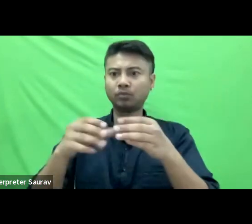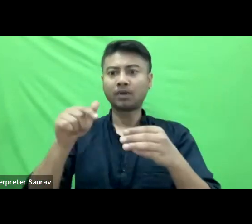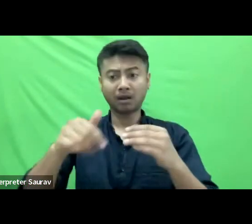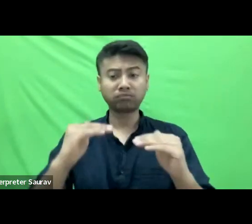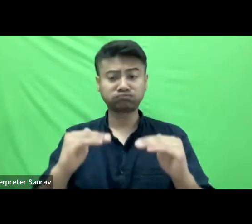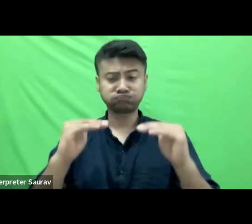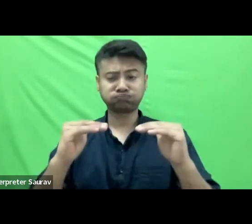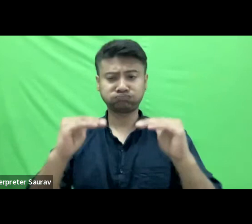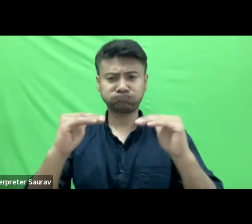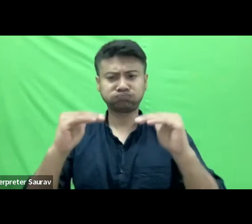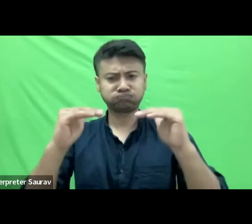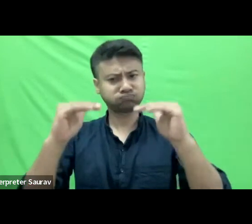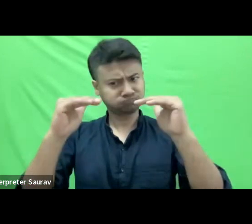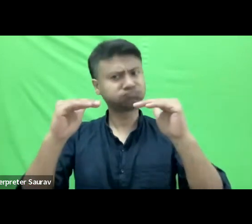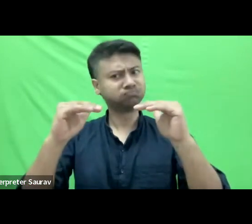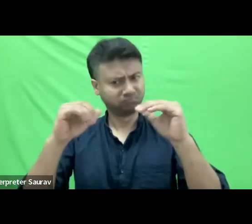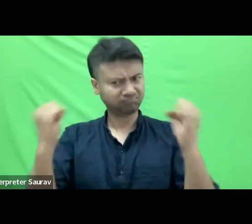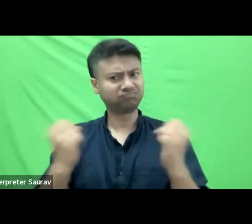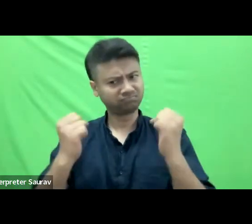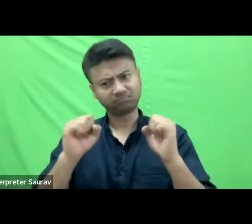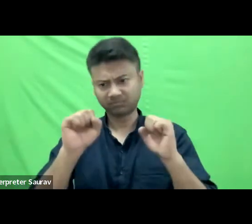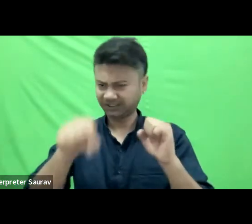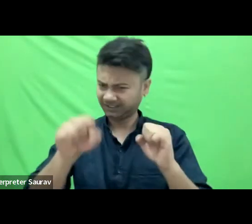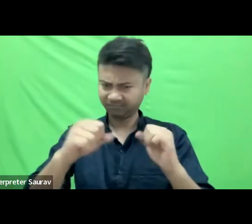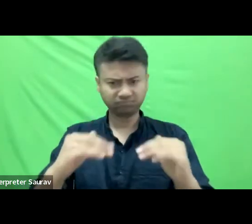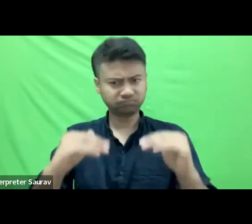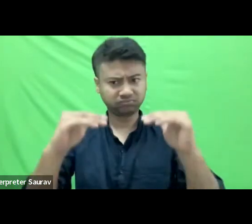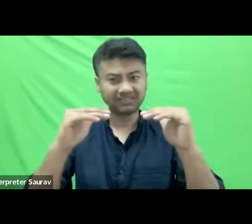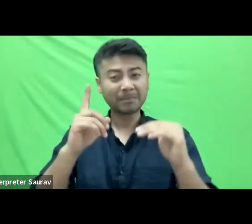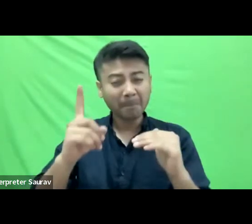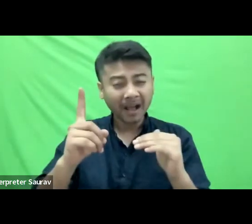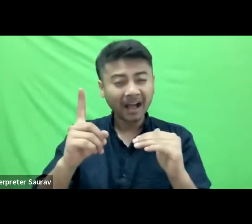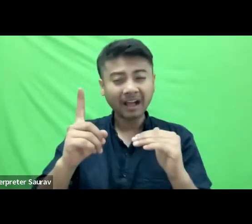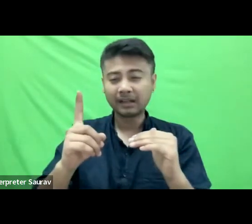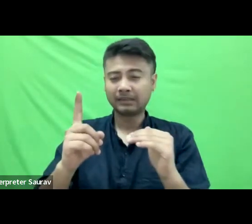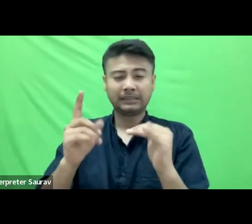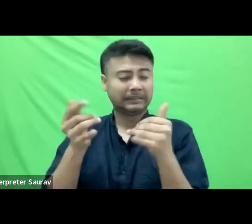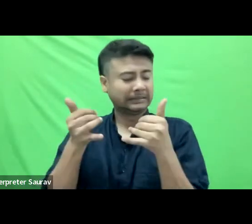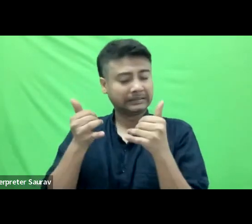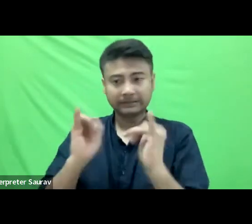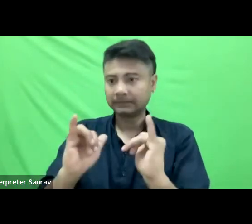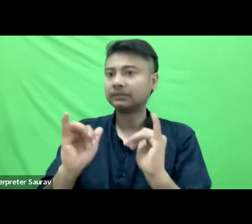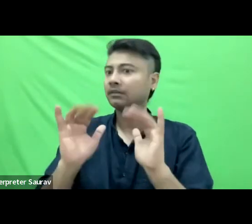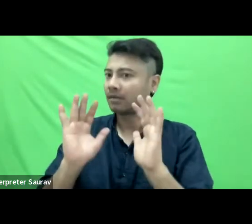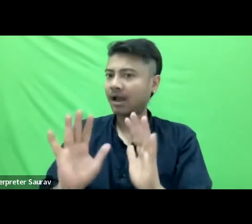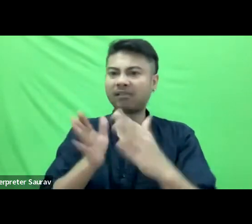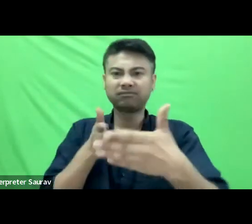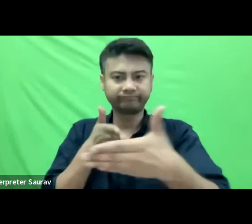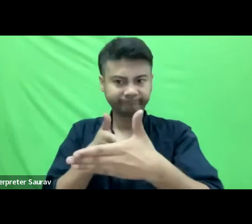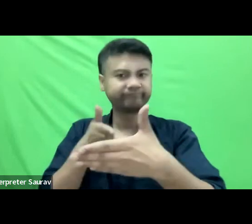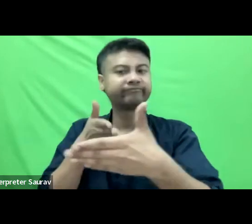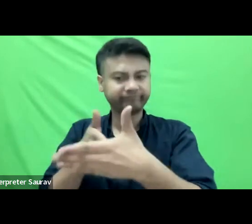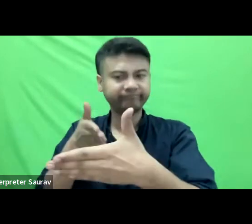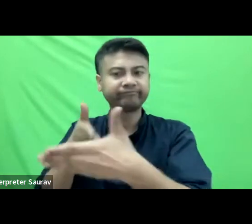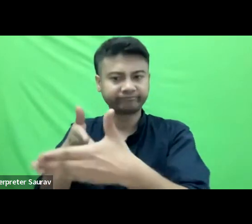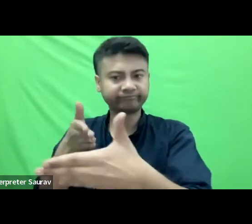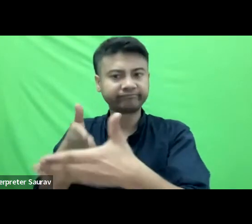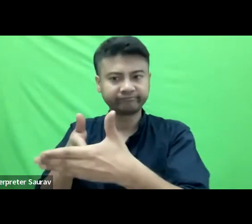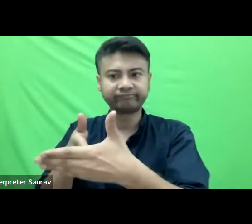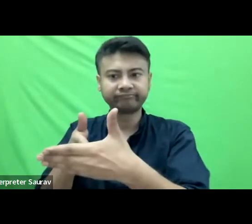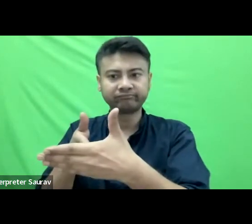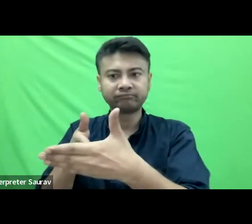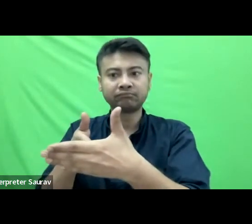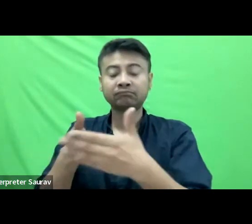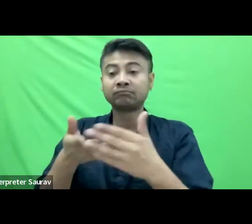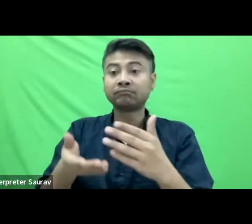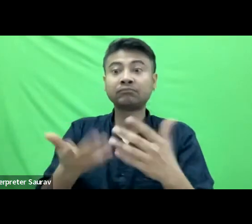groups, continue to face very significant, numerous overlapping barriers, particularly in the